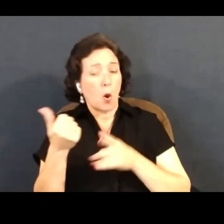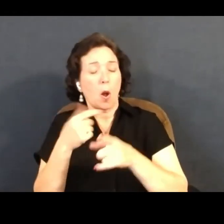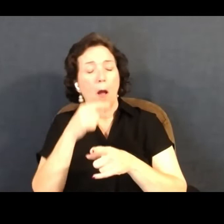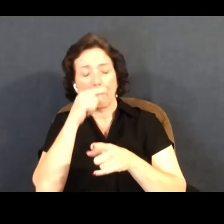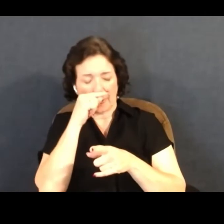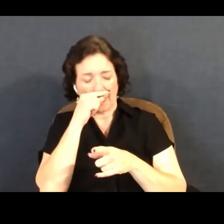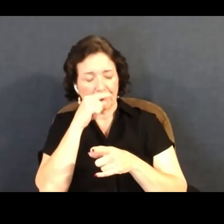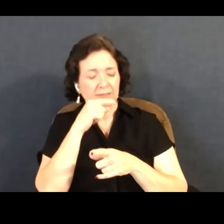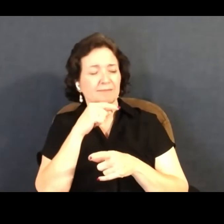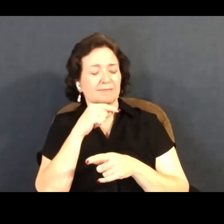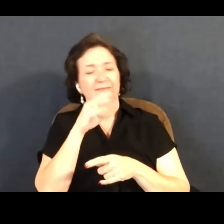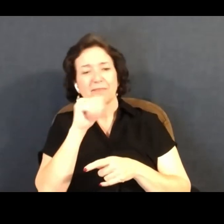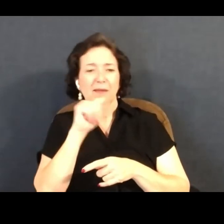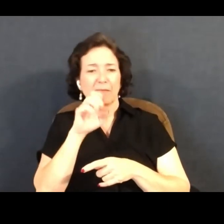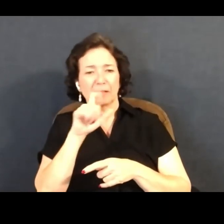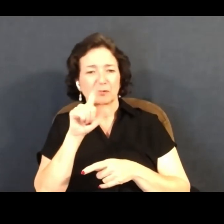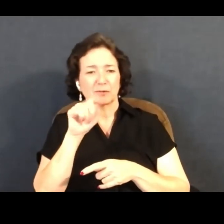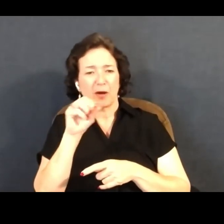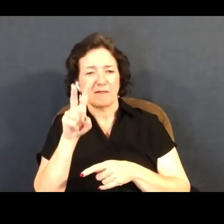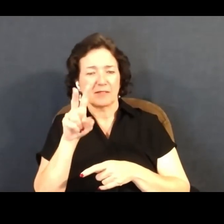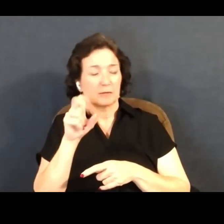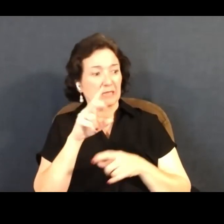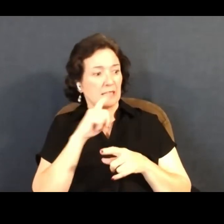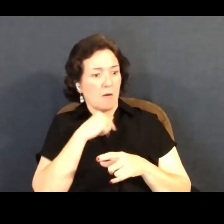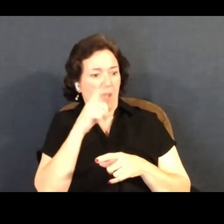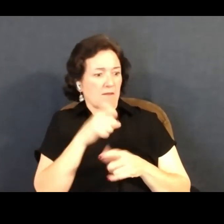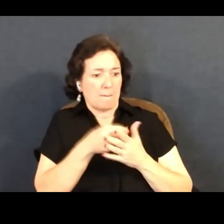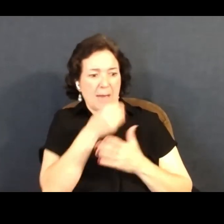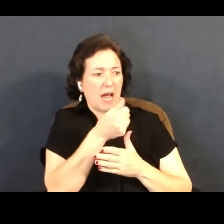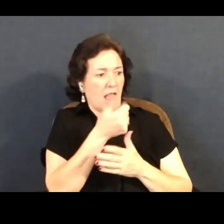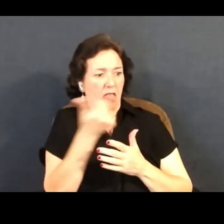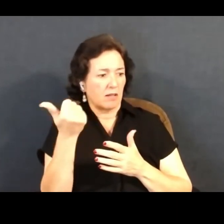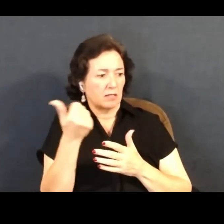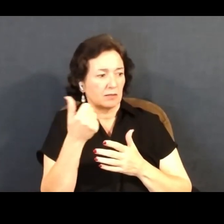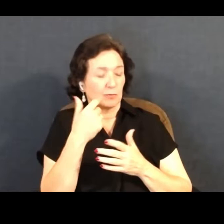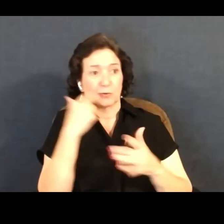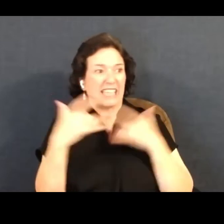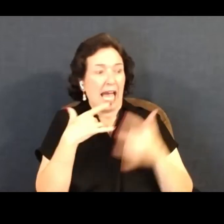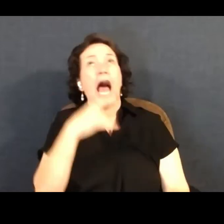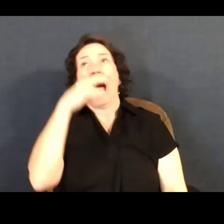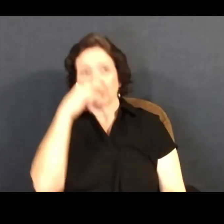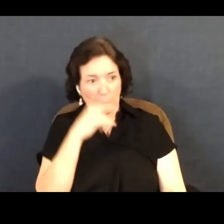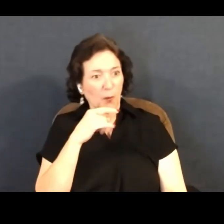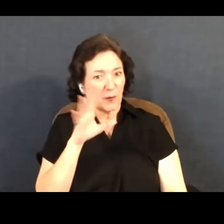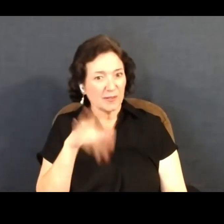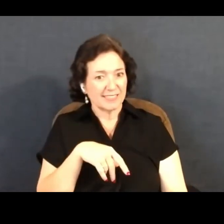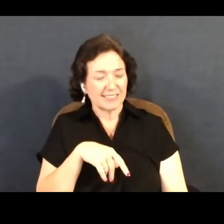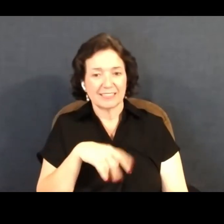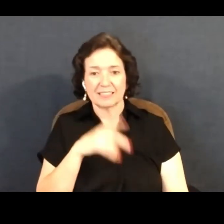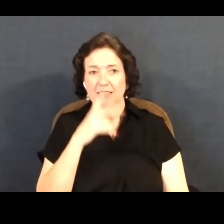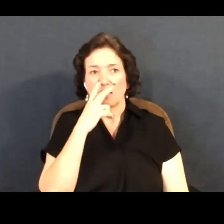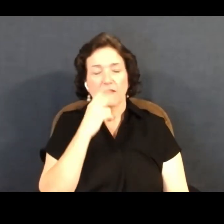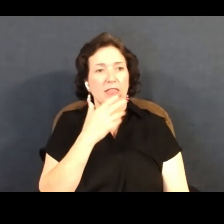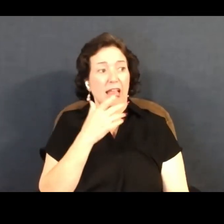Mazel tov. "We'll never have to buy another piece again." She was so excited she sneezed. "Well, let me know if the funny little man